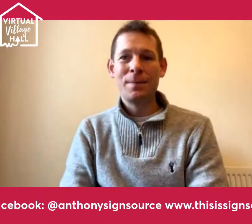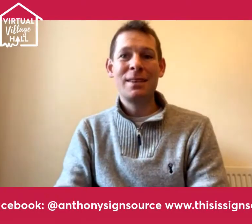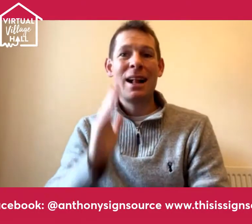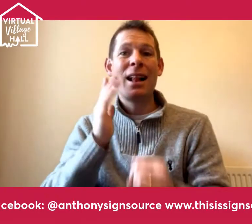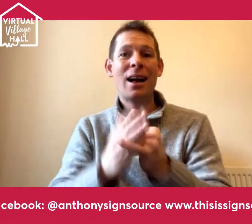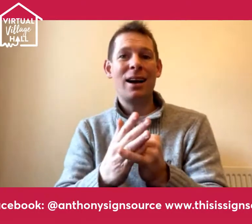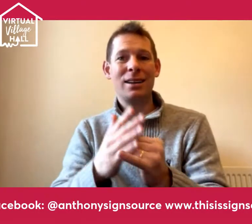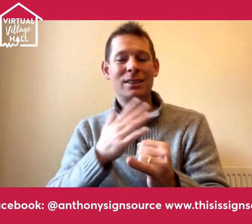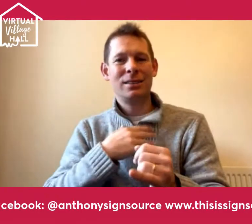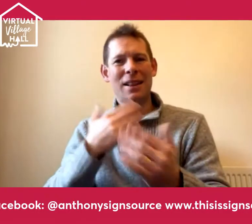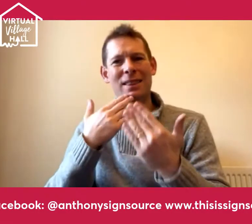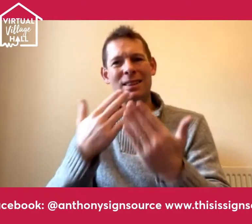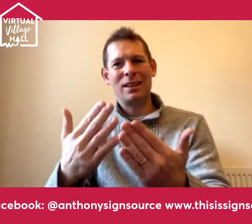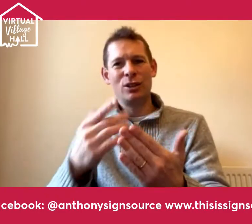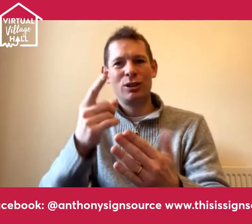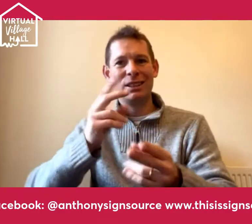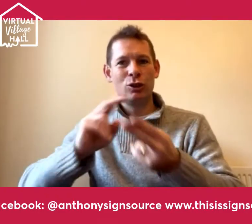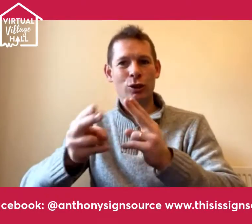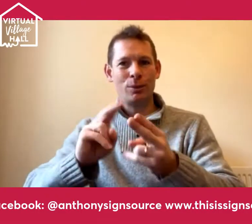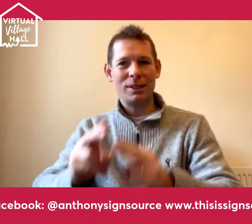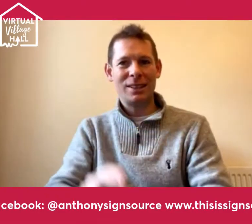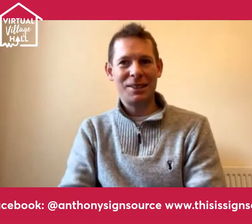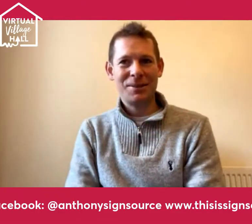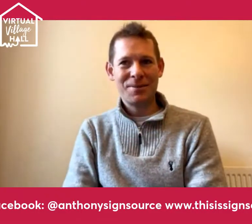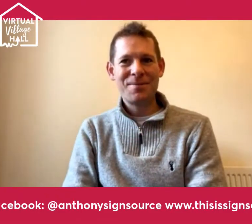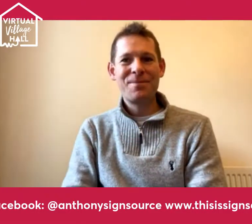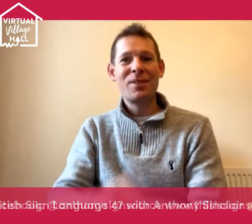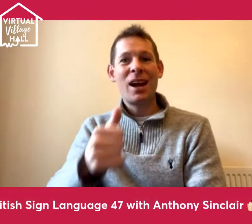to make sign language accessible. And thank you also to the interpreter.